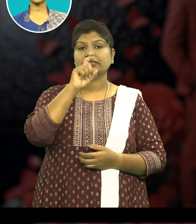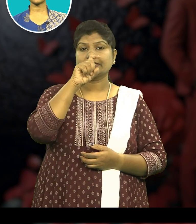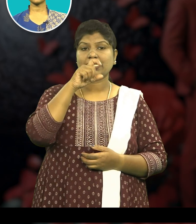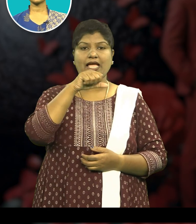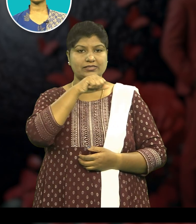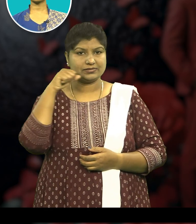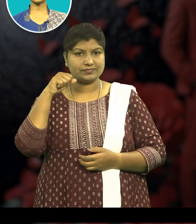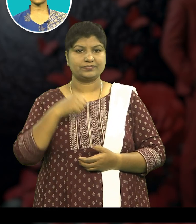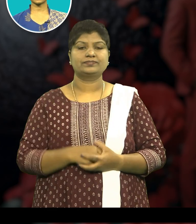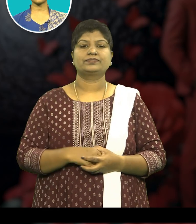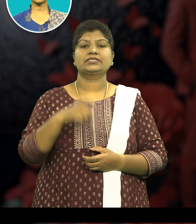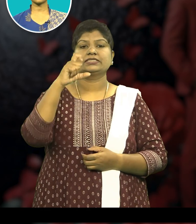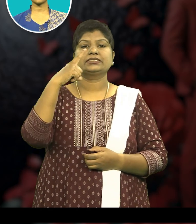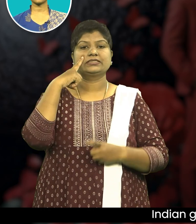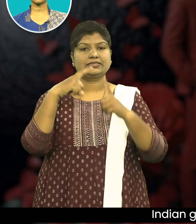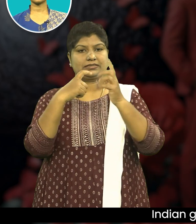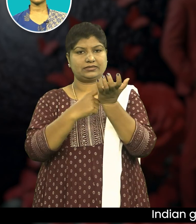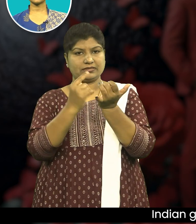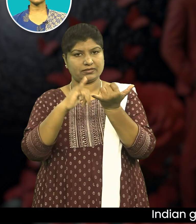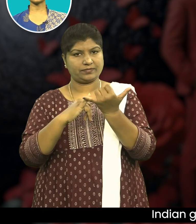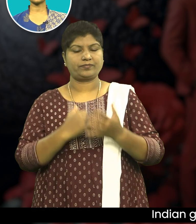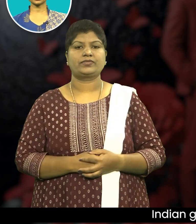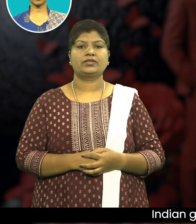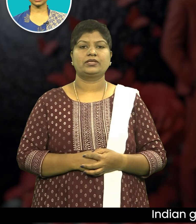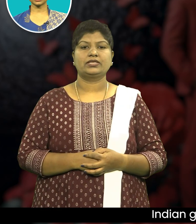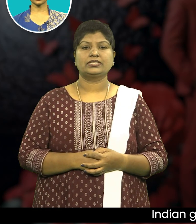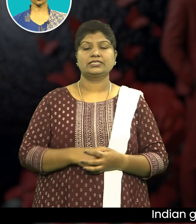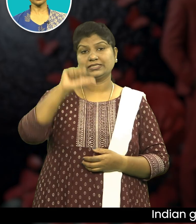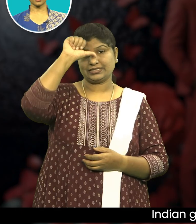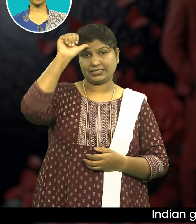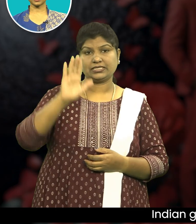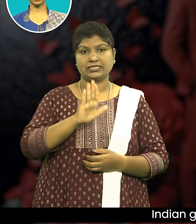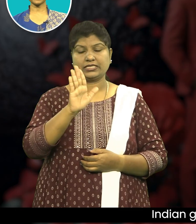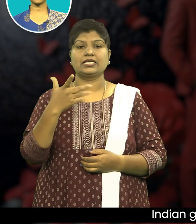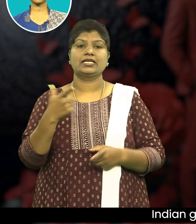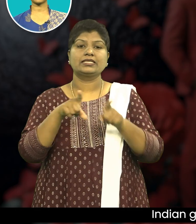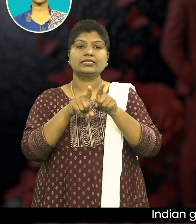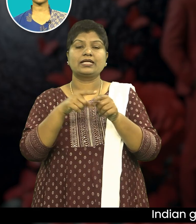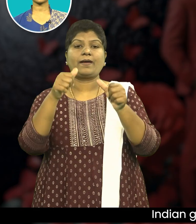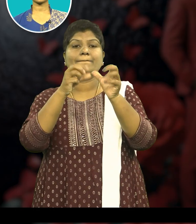chicken, citrus, Indian gooseberry or amla,